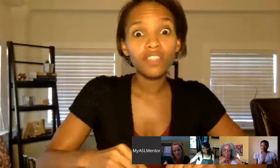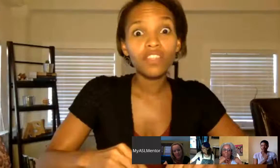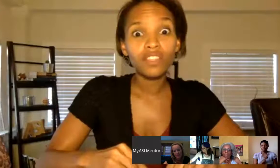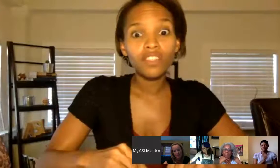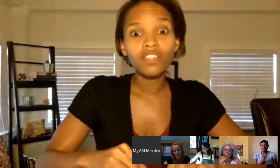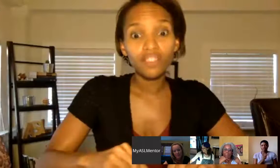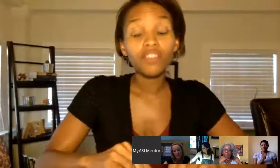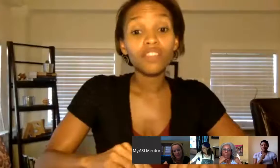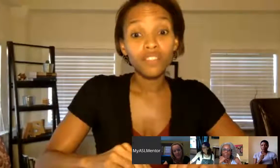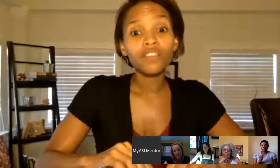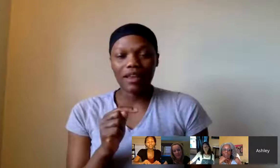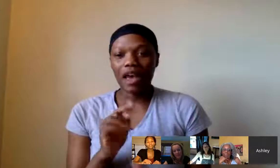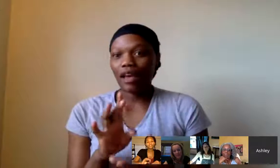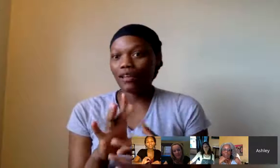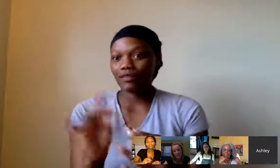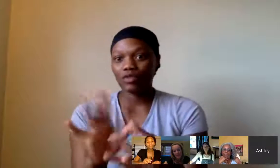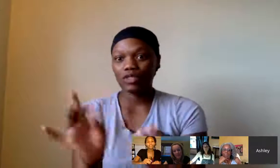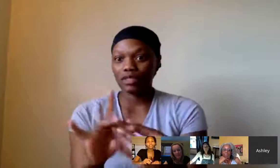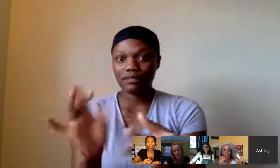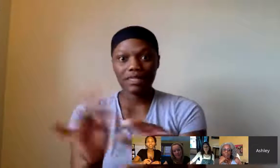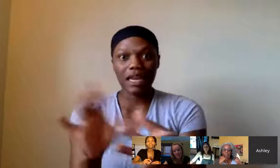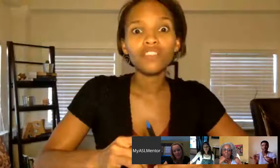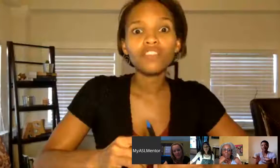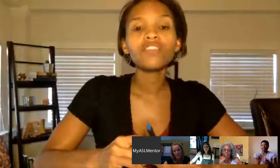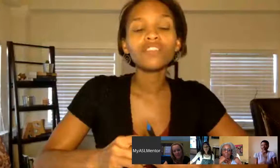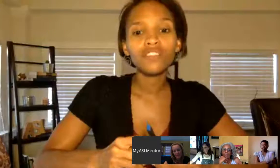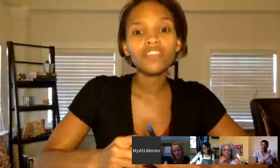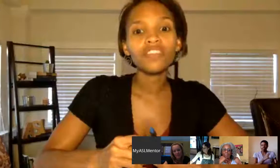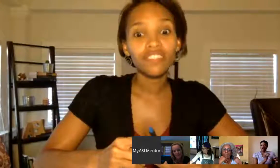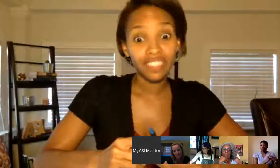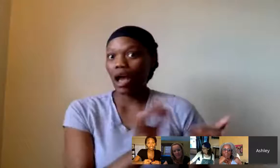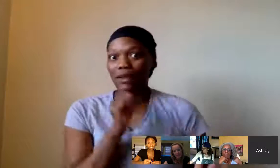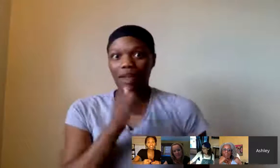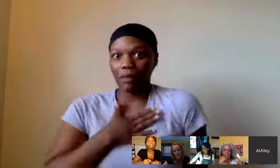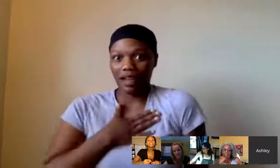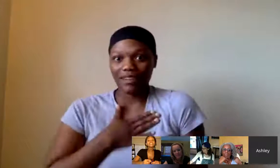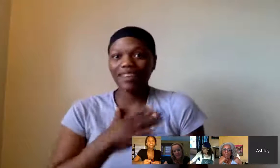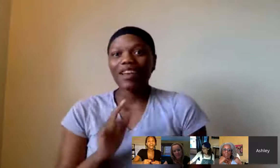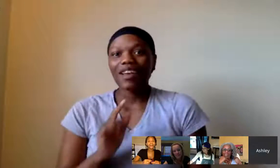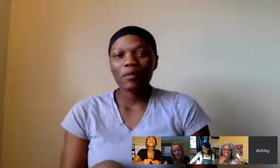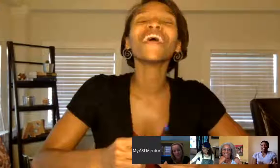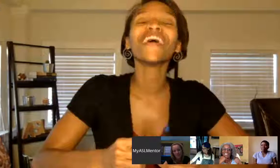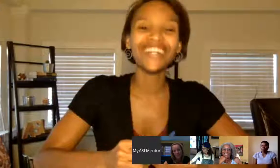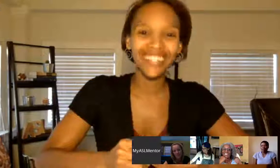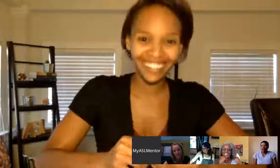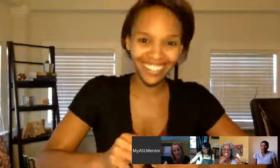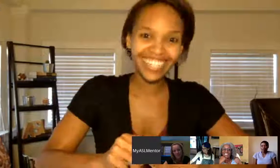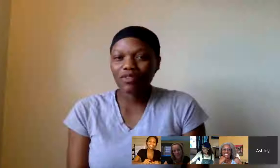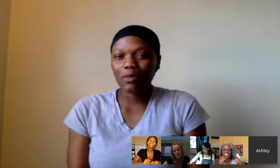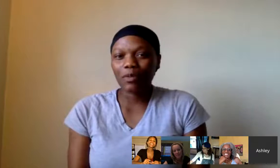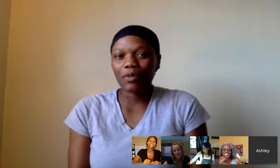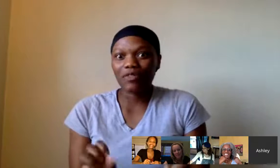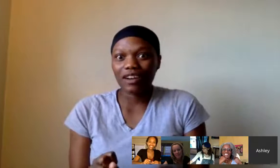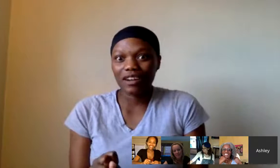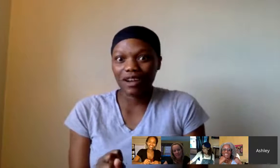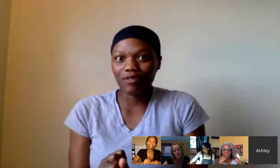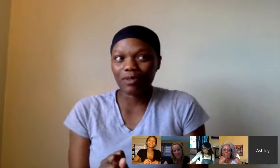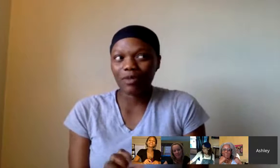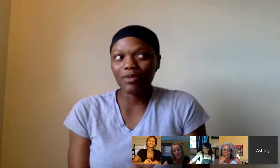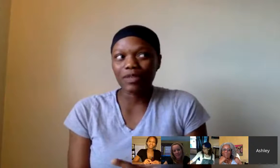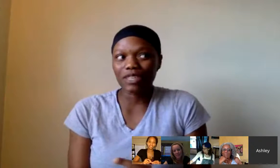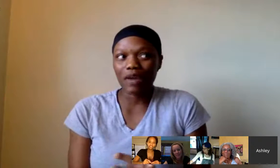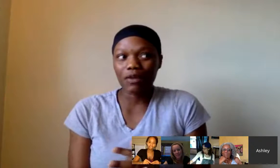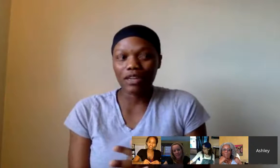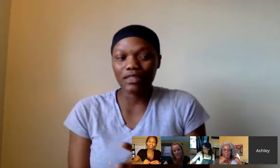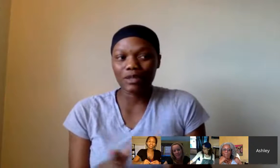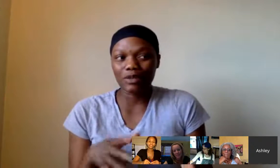person's words, but I just said it, and I said it's her comment, not mine. But that made me uncomfortable, very uncomfortable,